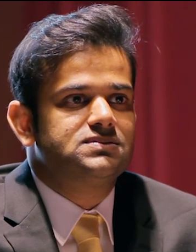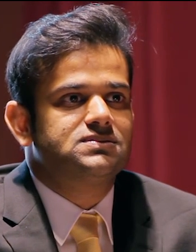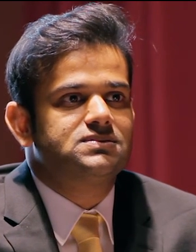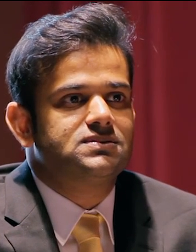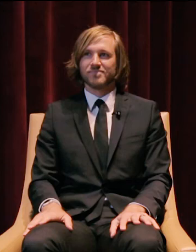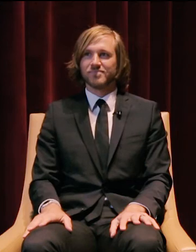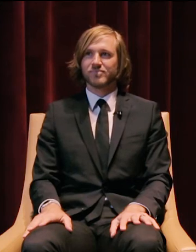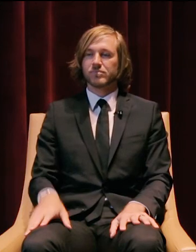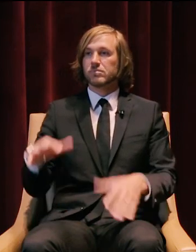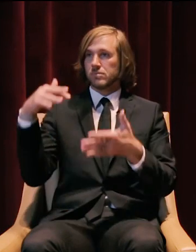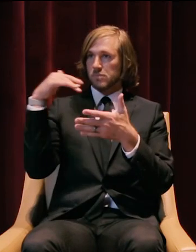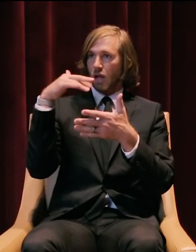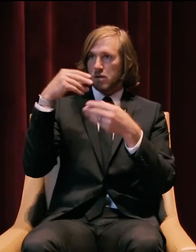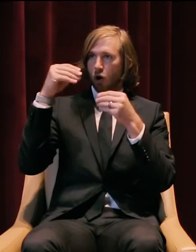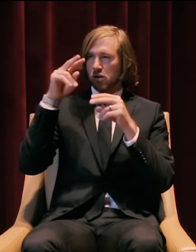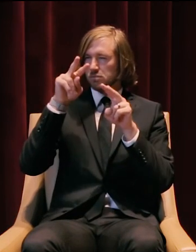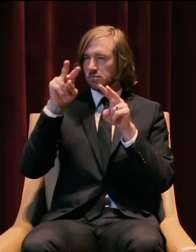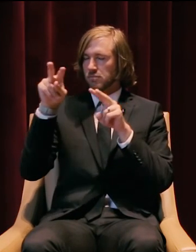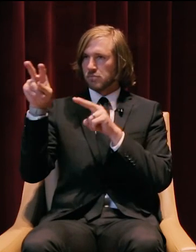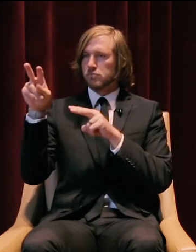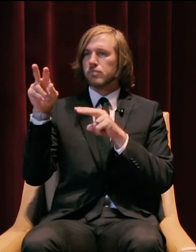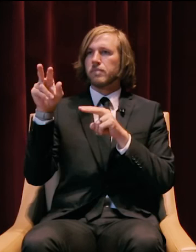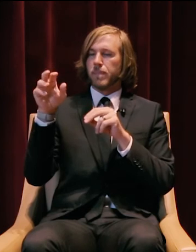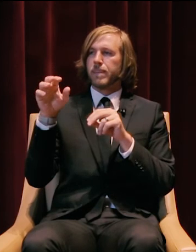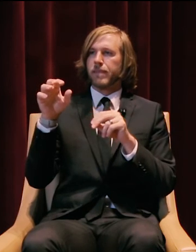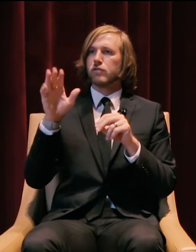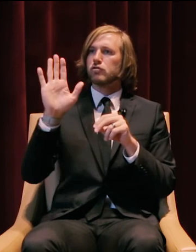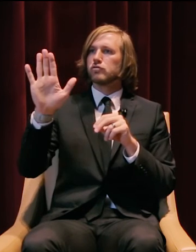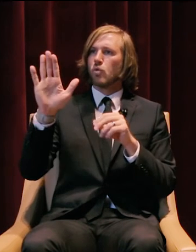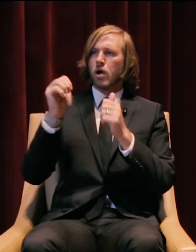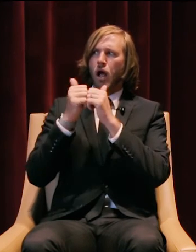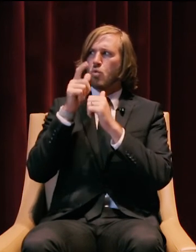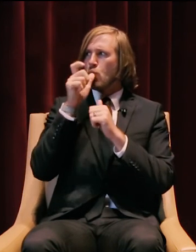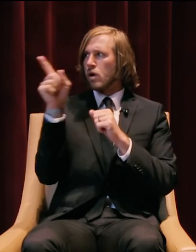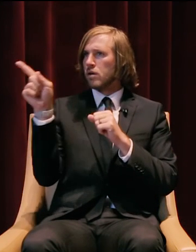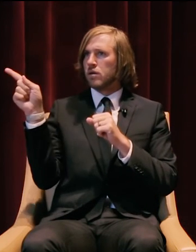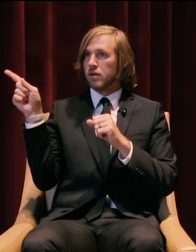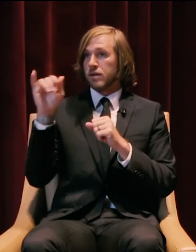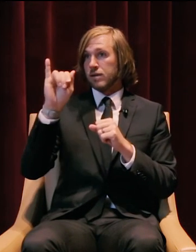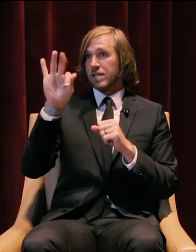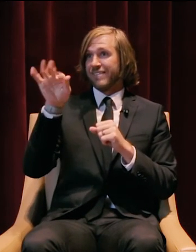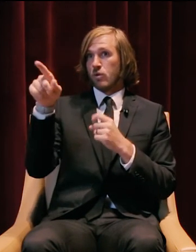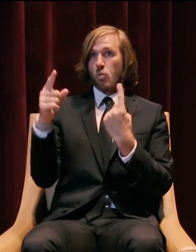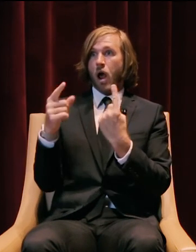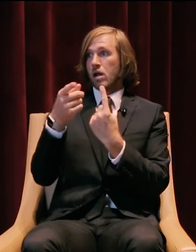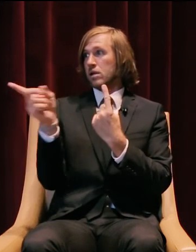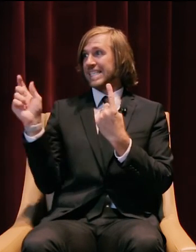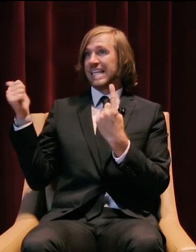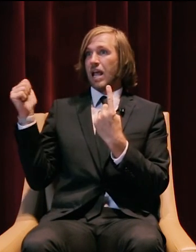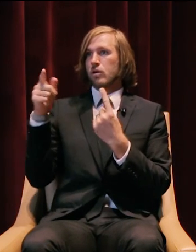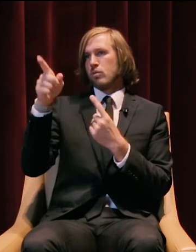entrepreneurs? Study the market. Look at your competition. If you're one of 10, you've got